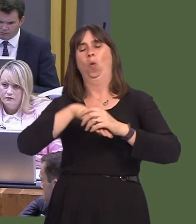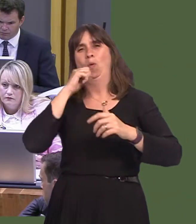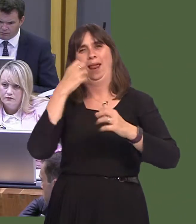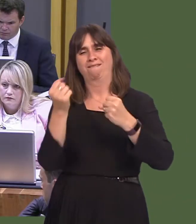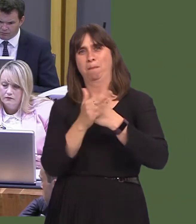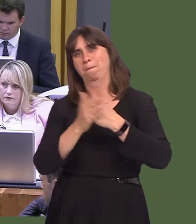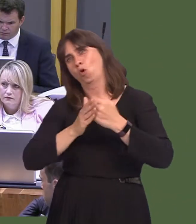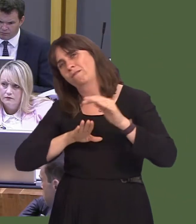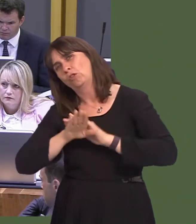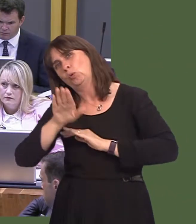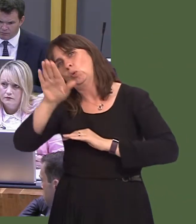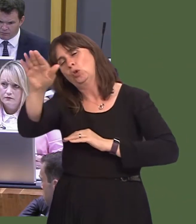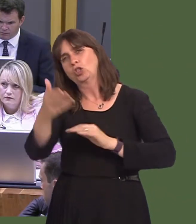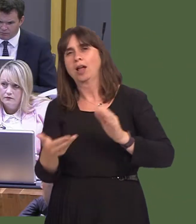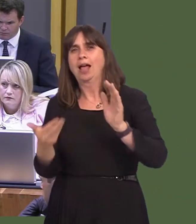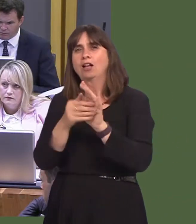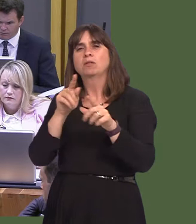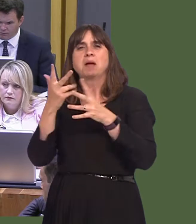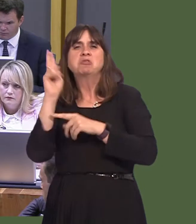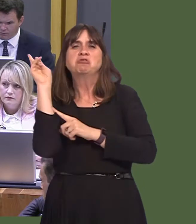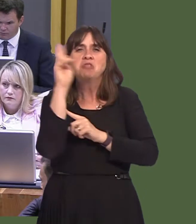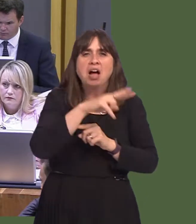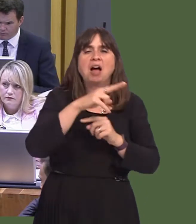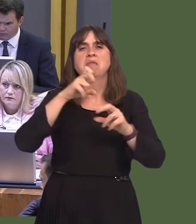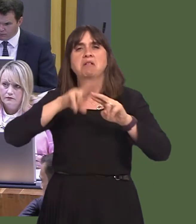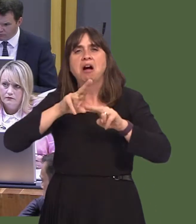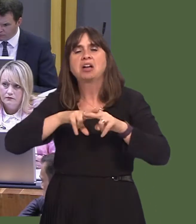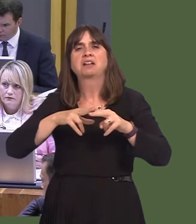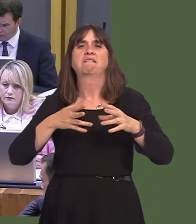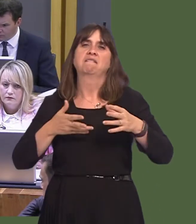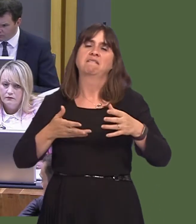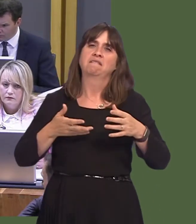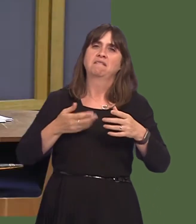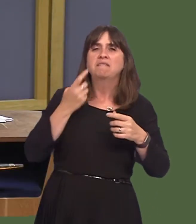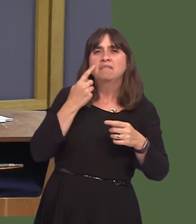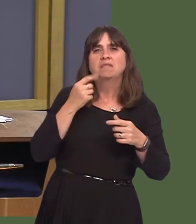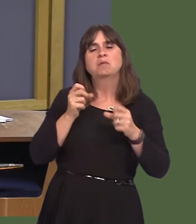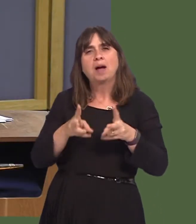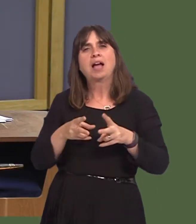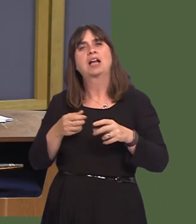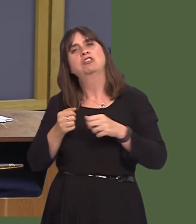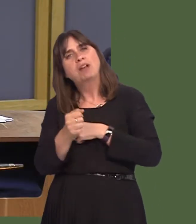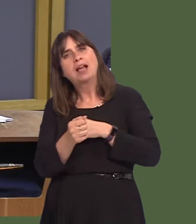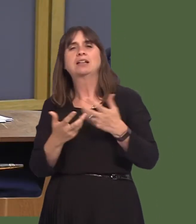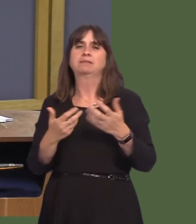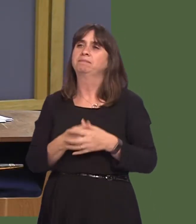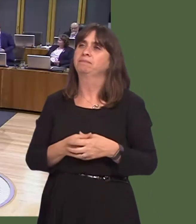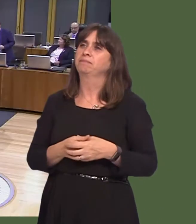will be the opportunity to extend the metro via light rail into parts of Cardiff that have been poorly served in the past. David